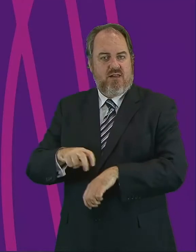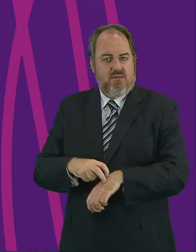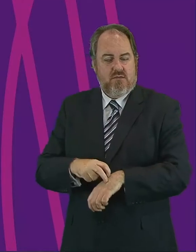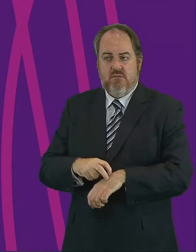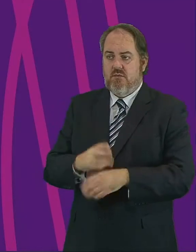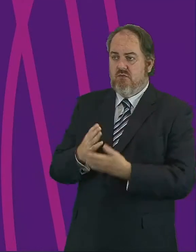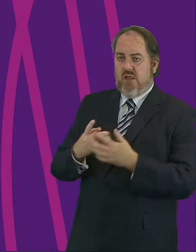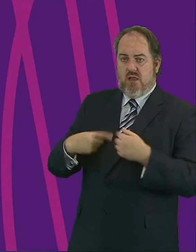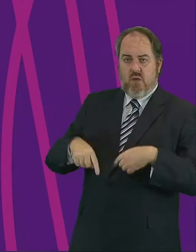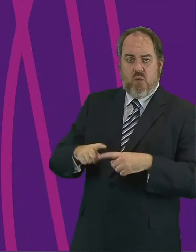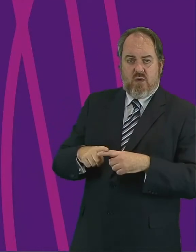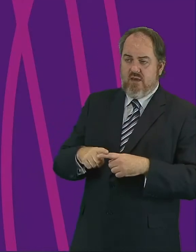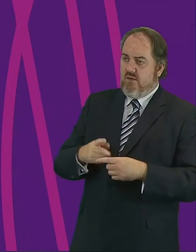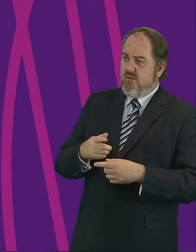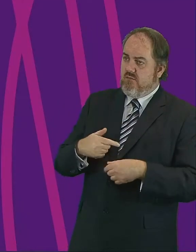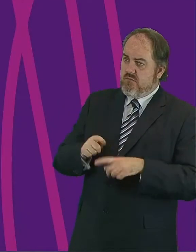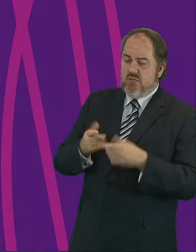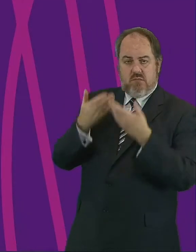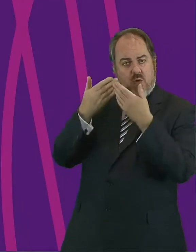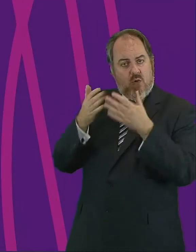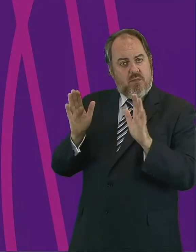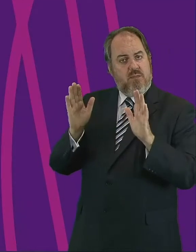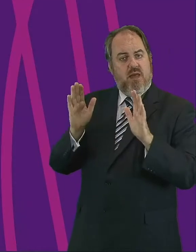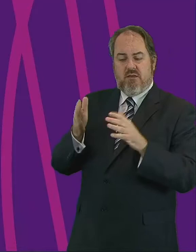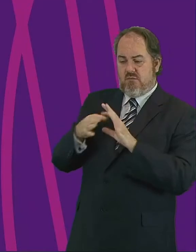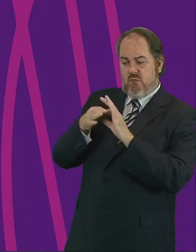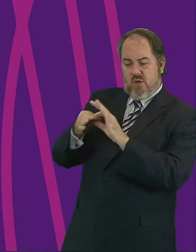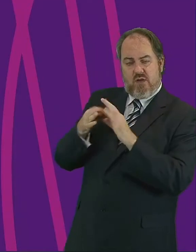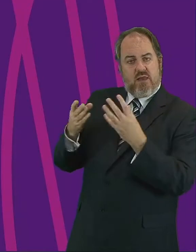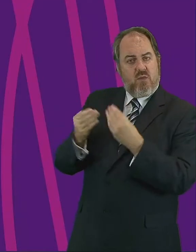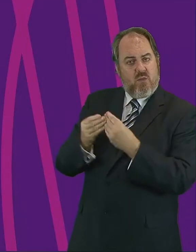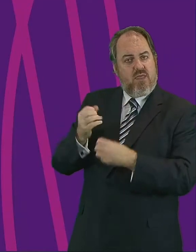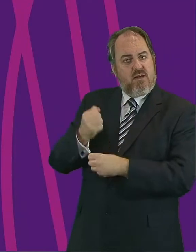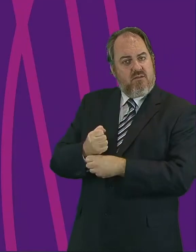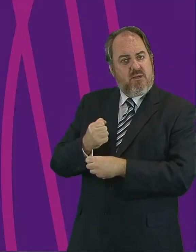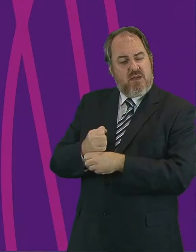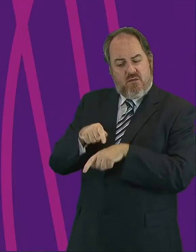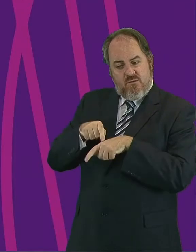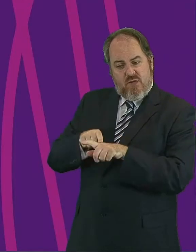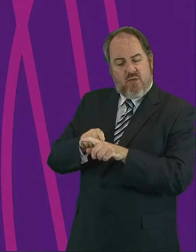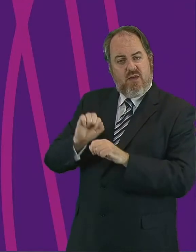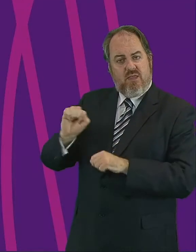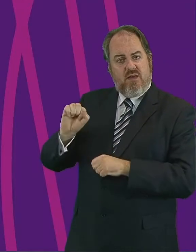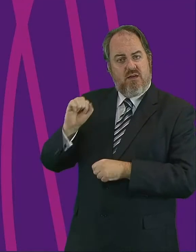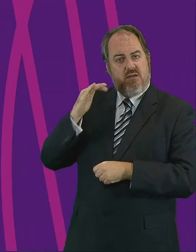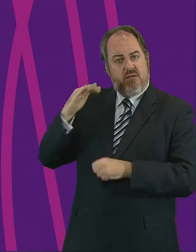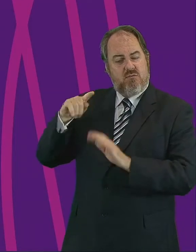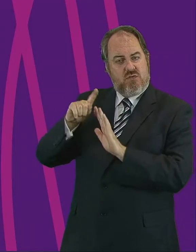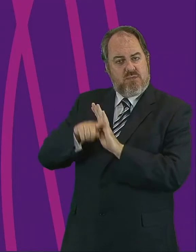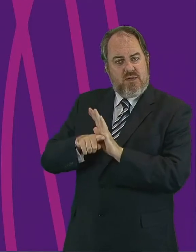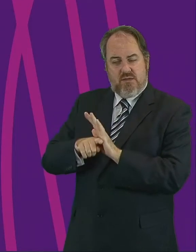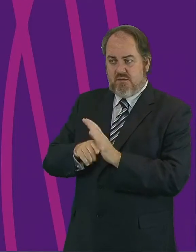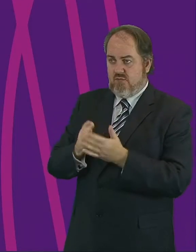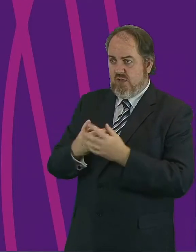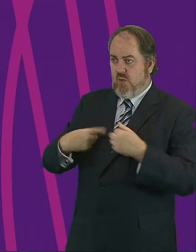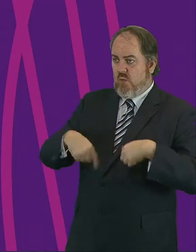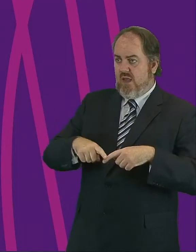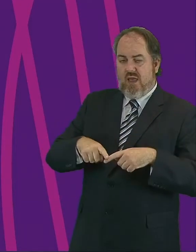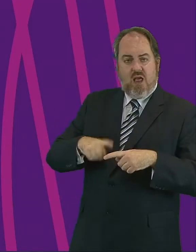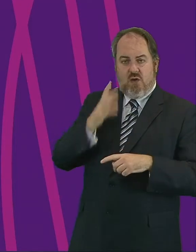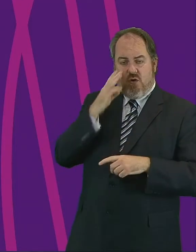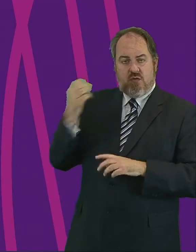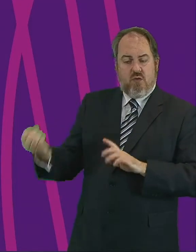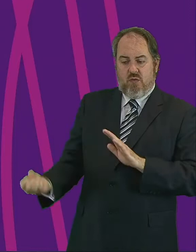faith in the cross-UK project to develop these common frameworks in line with the agreed principles. We are not the ones who are now tearing up